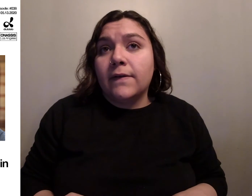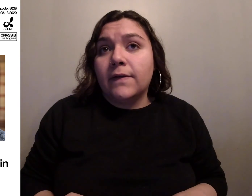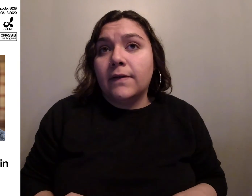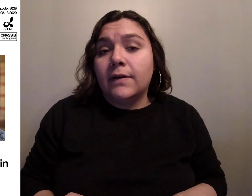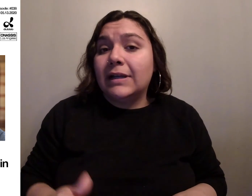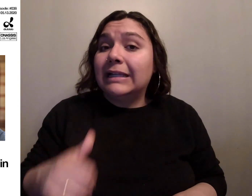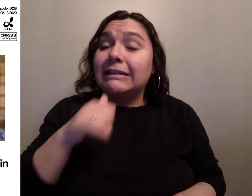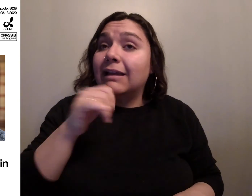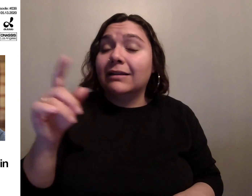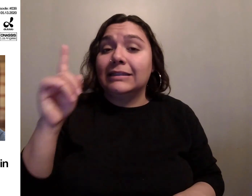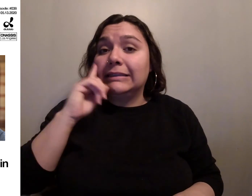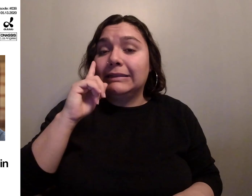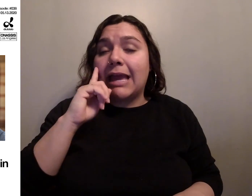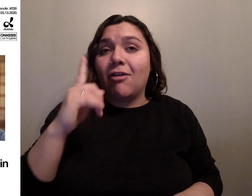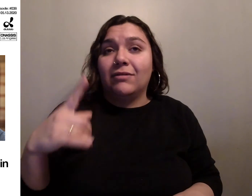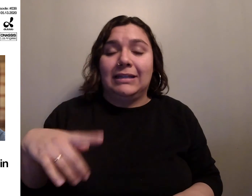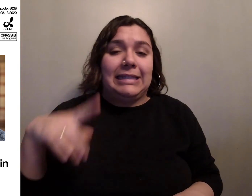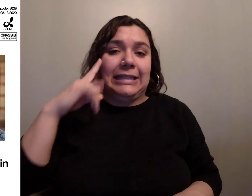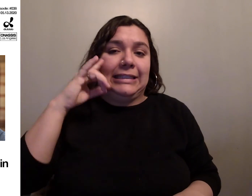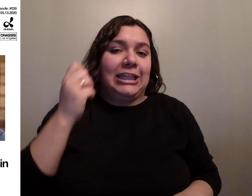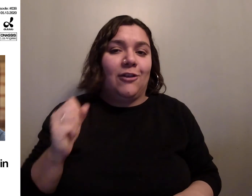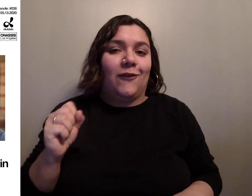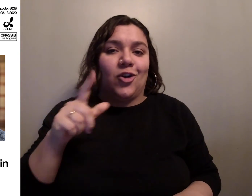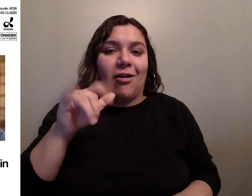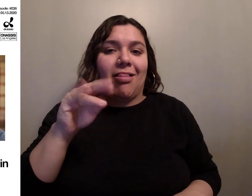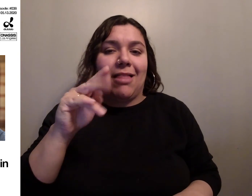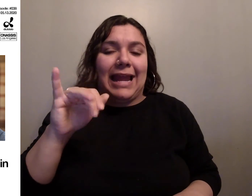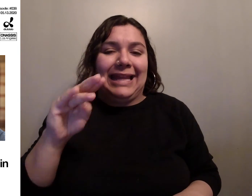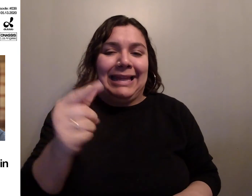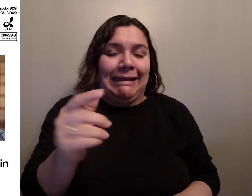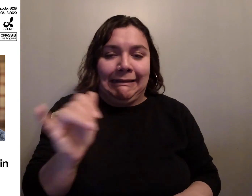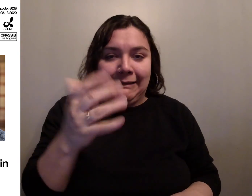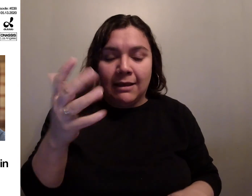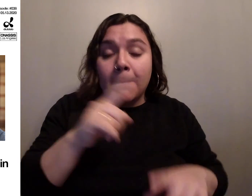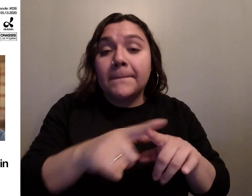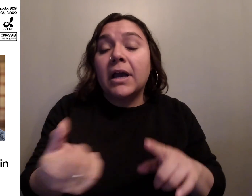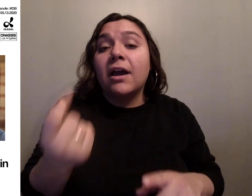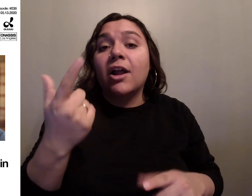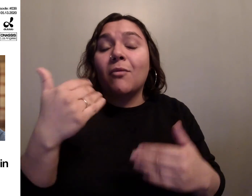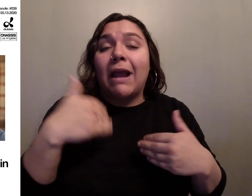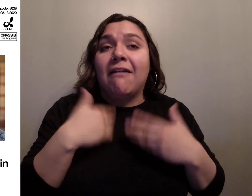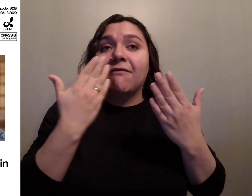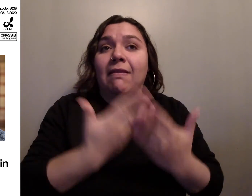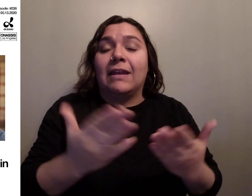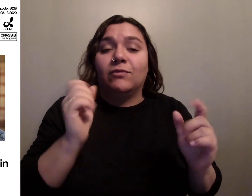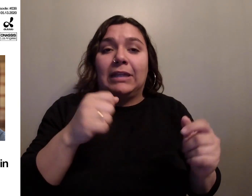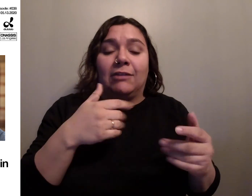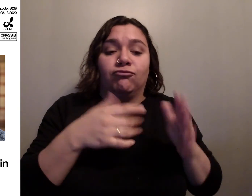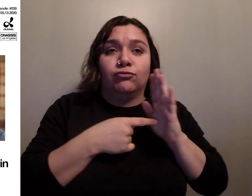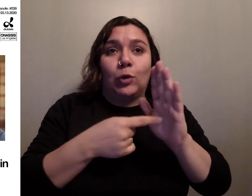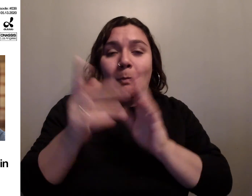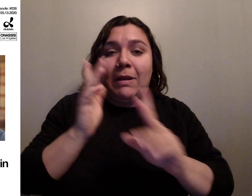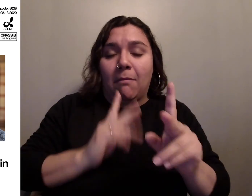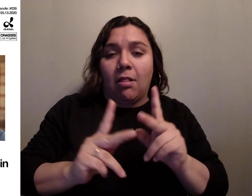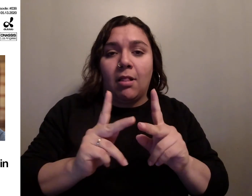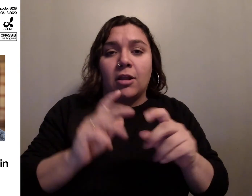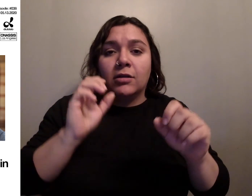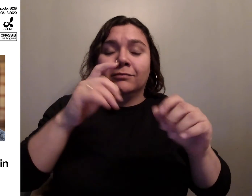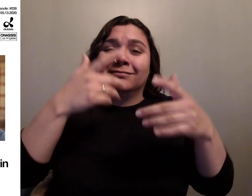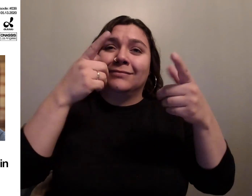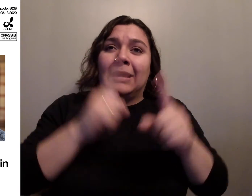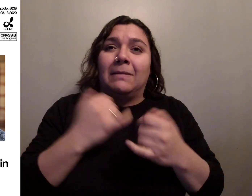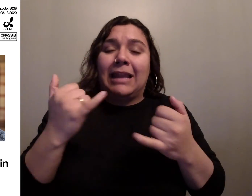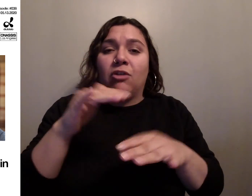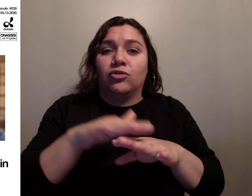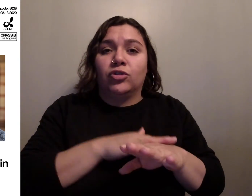I suppose, you know, not to sound silver lining like, but there are things to direct